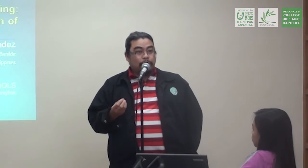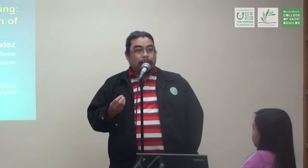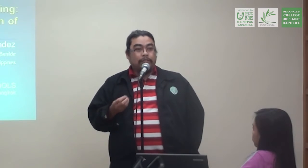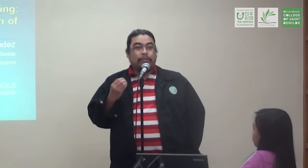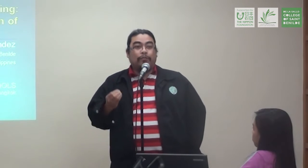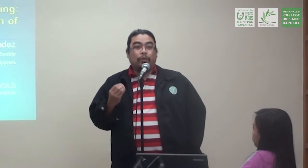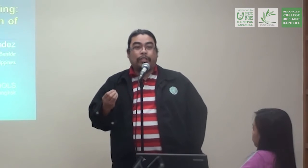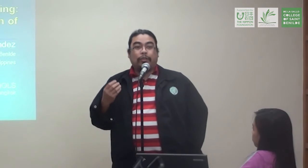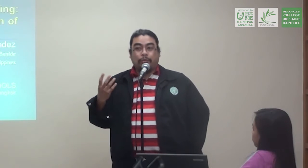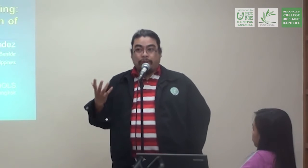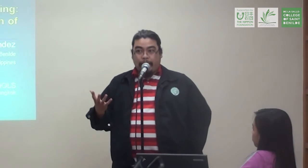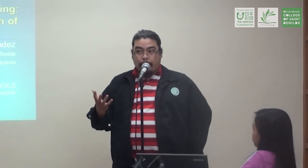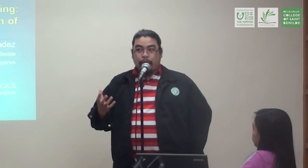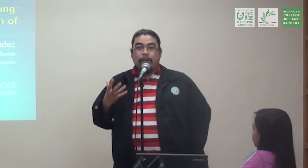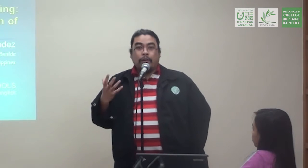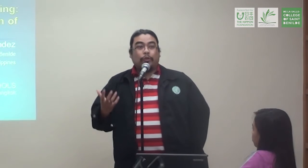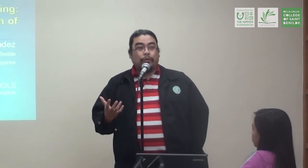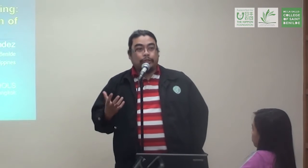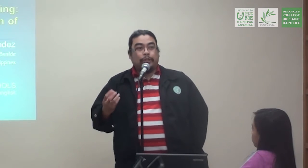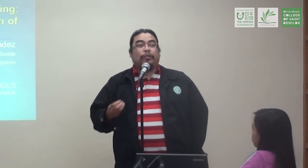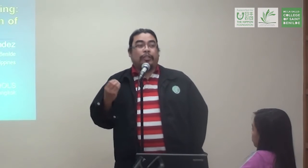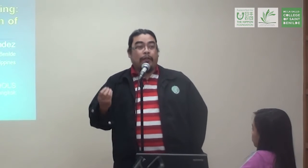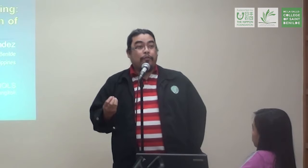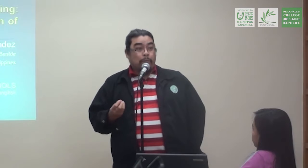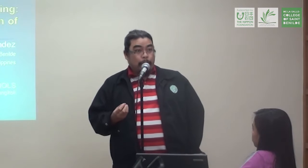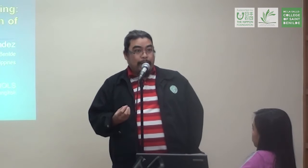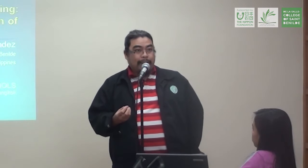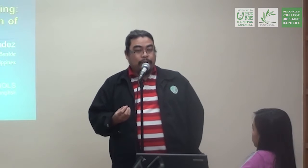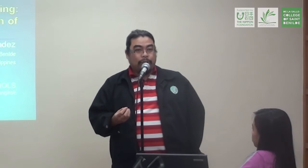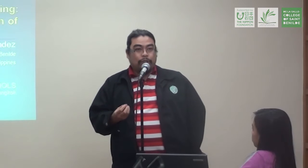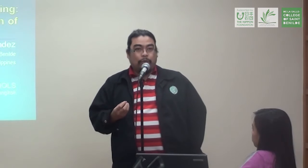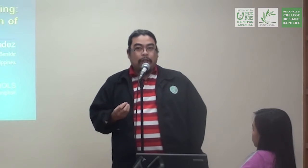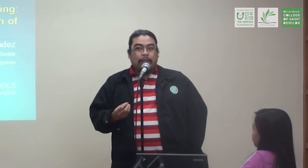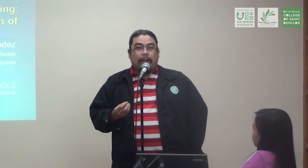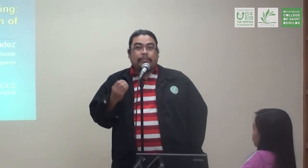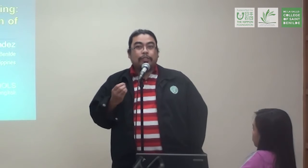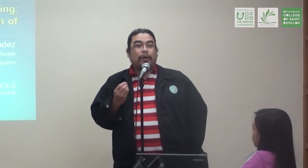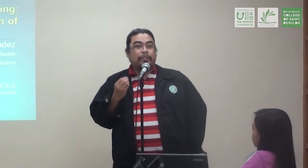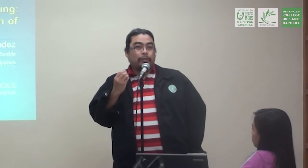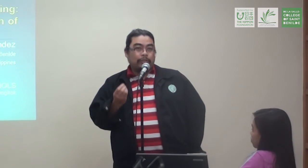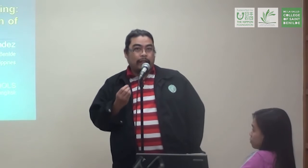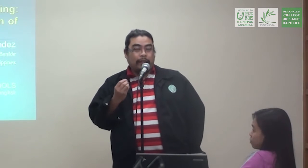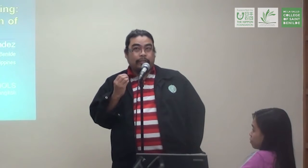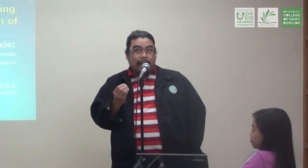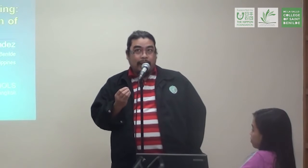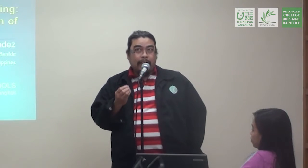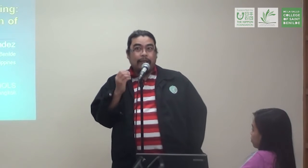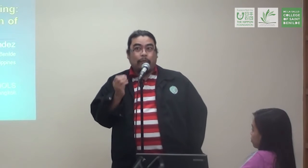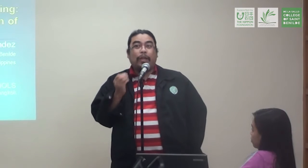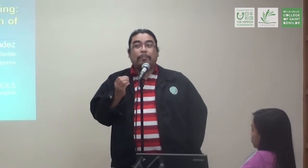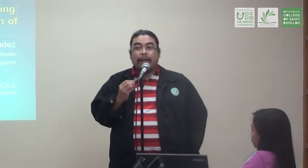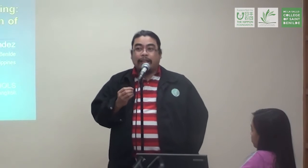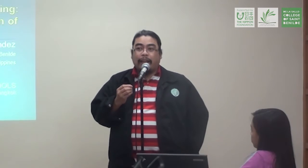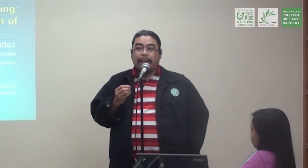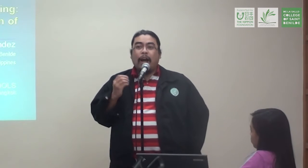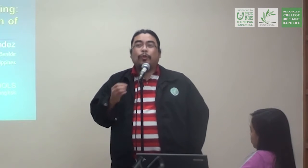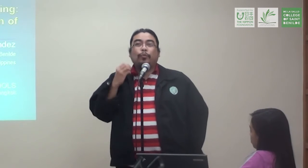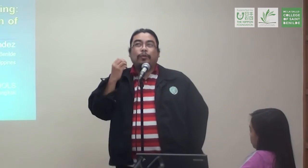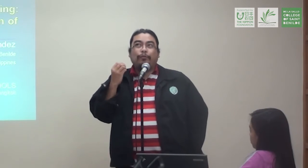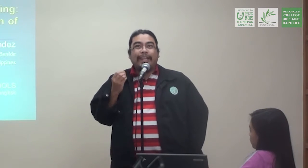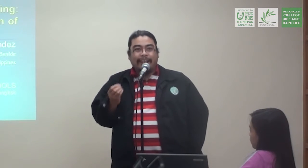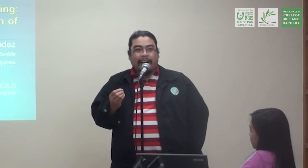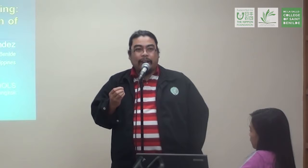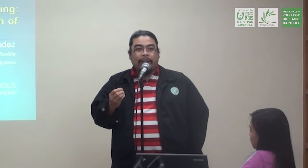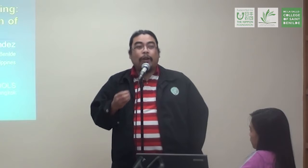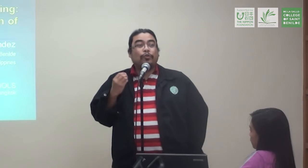limited instruments devoted to deaf culture, deaf population. So I just wanted to try way back then how